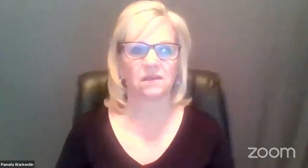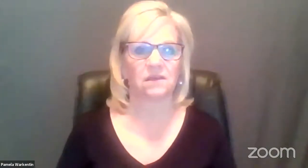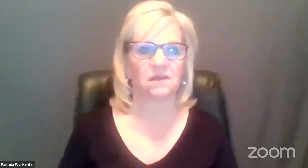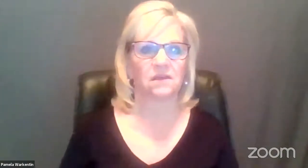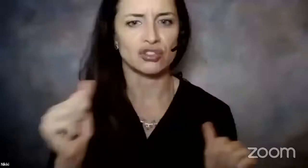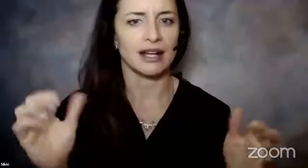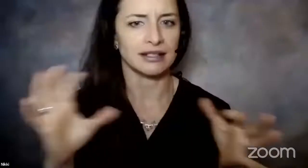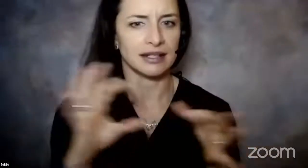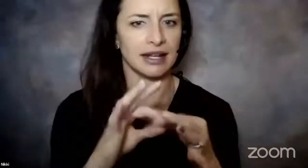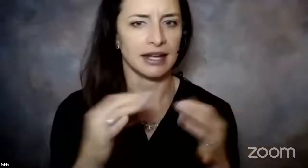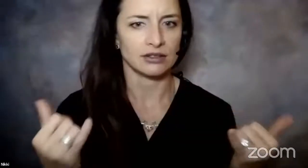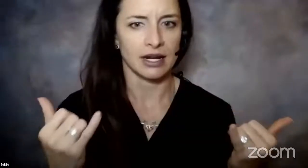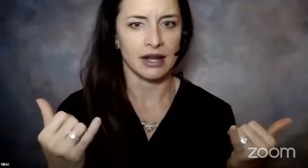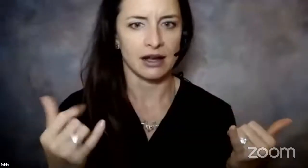Looks like she's trying to connect right now.